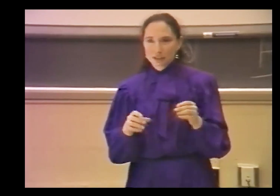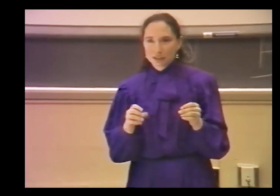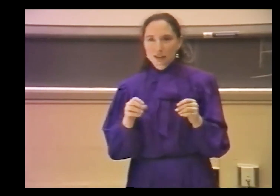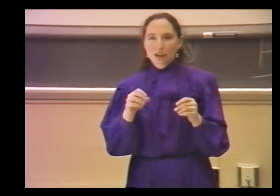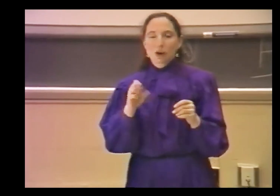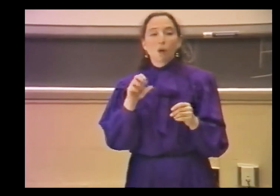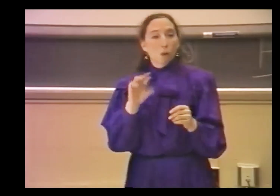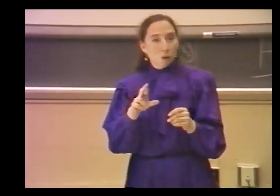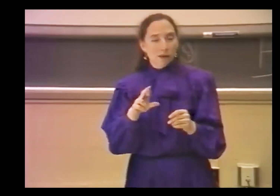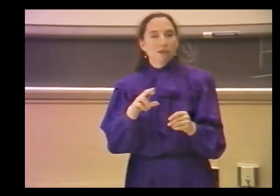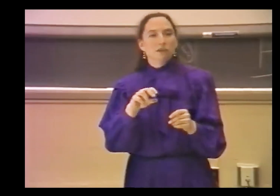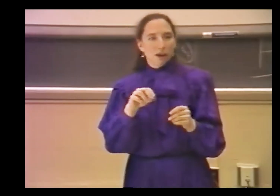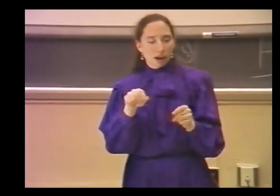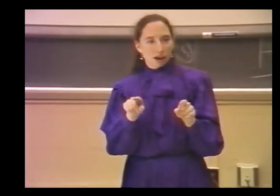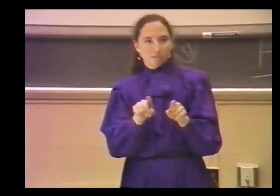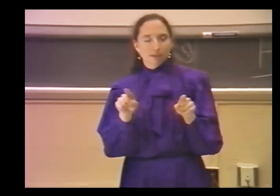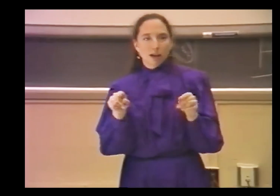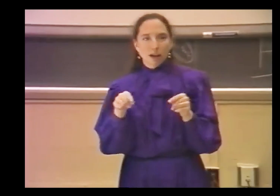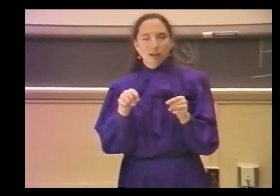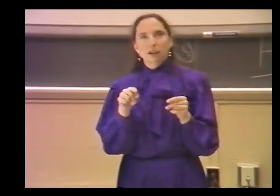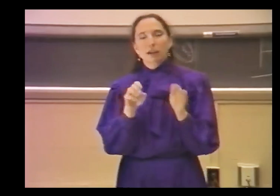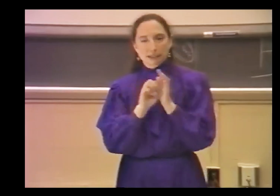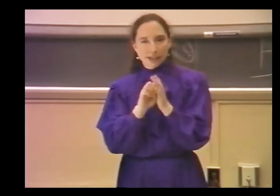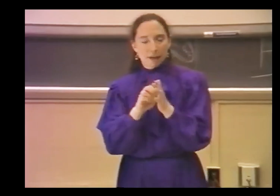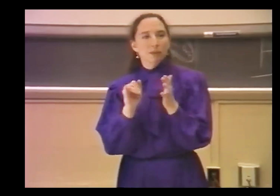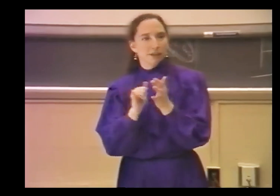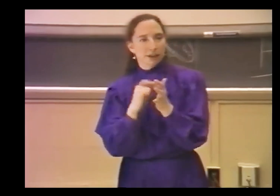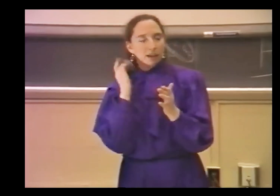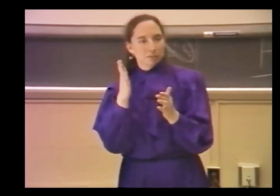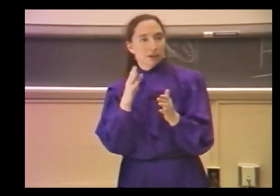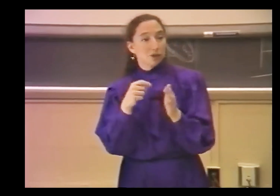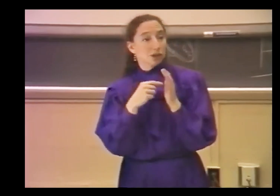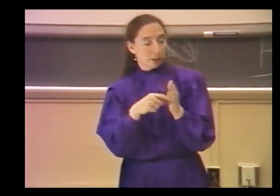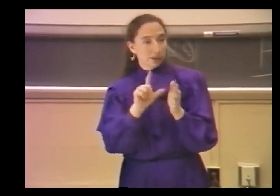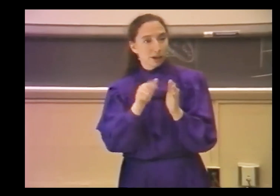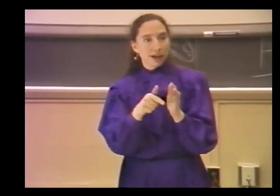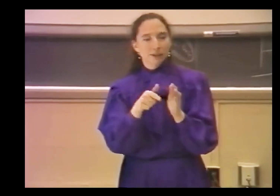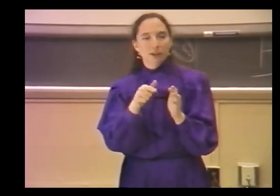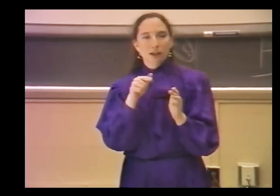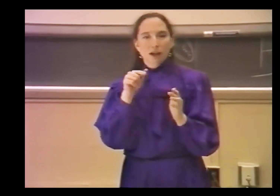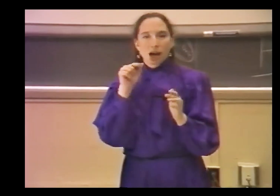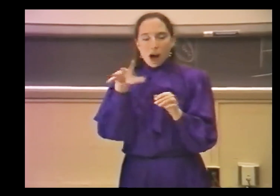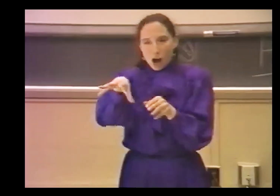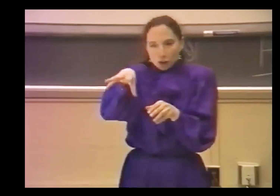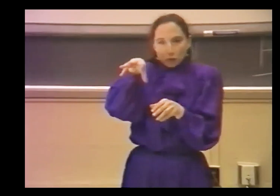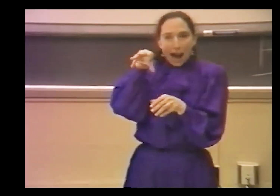All right. Or an example that I'll be showing you later,